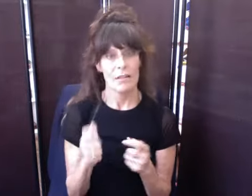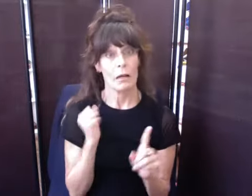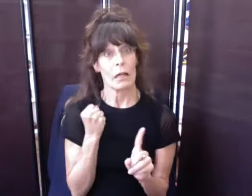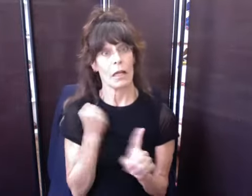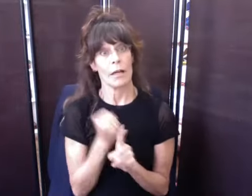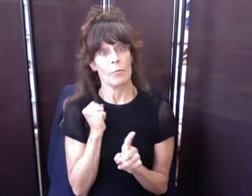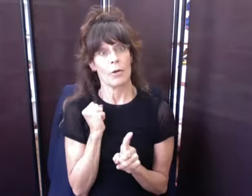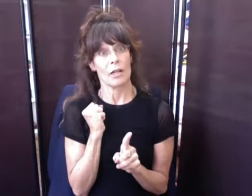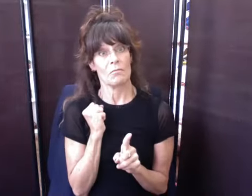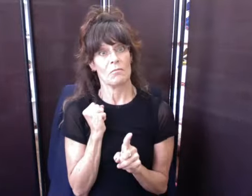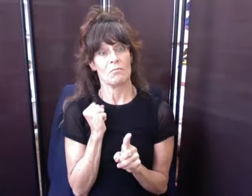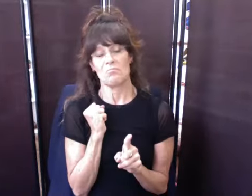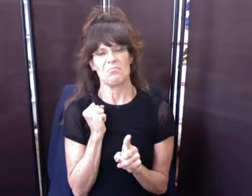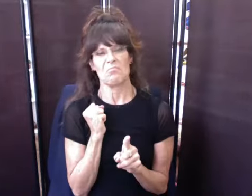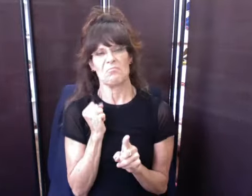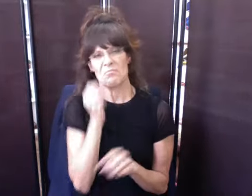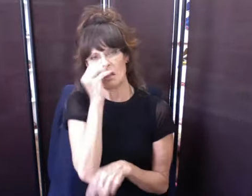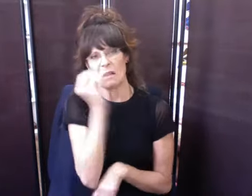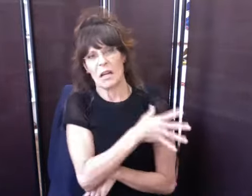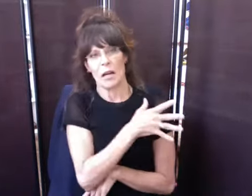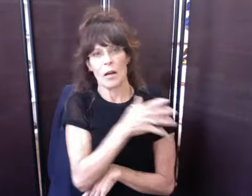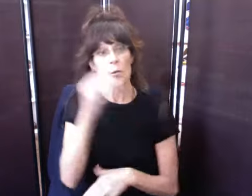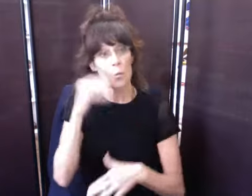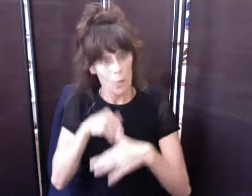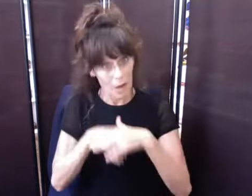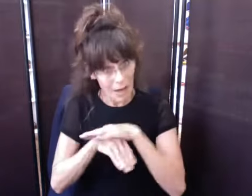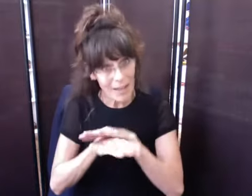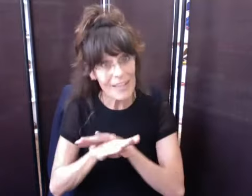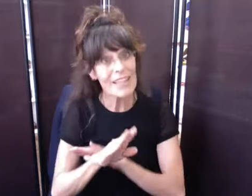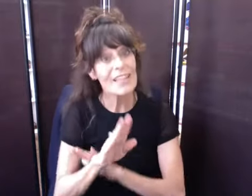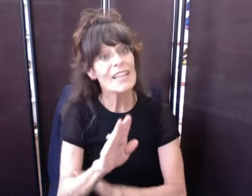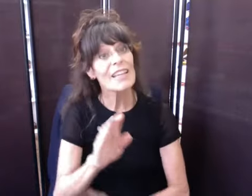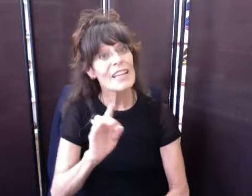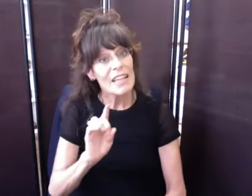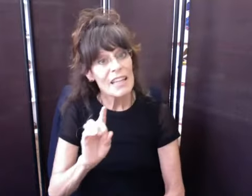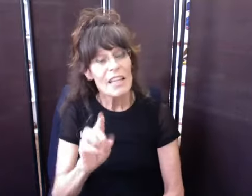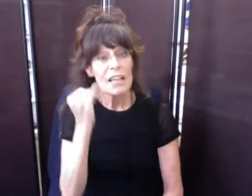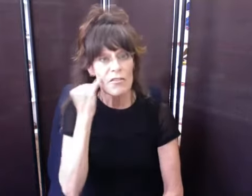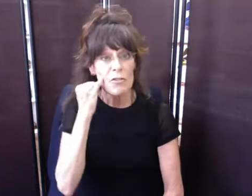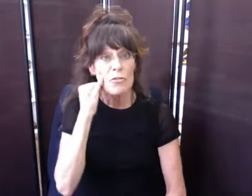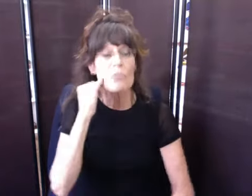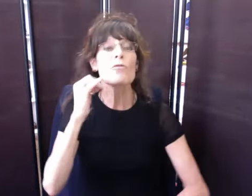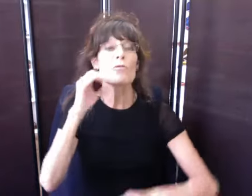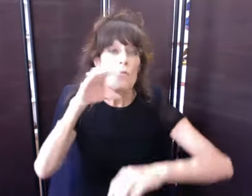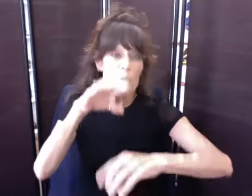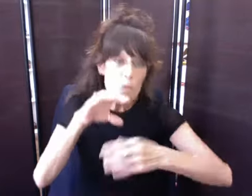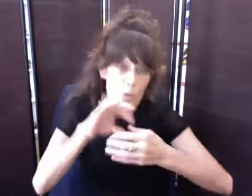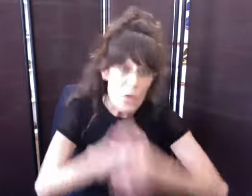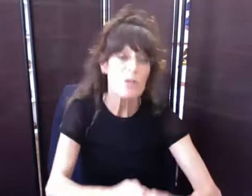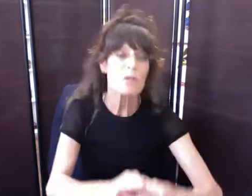care then. But walking in, if you'd have hooked me up to a lie detector test and said, Mike, how many are you going to have? And I'd be like 2, maybe 3,